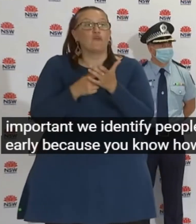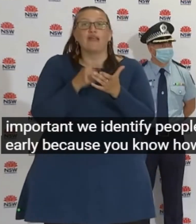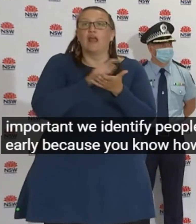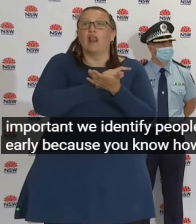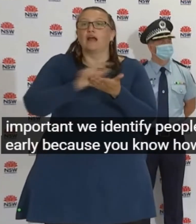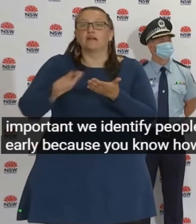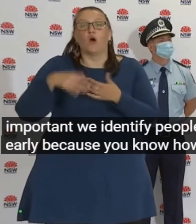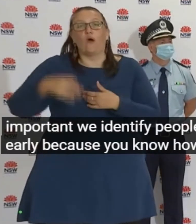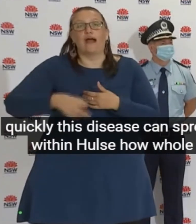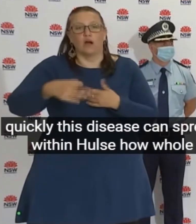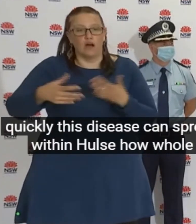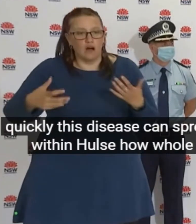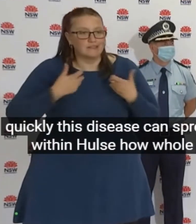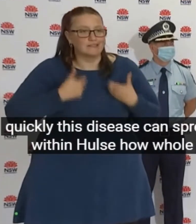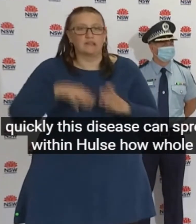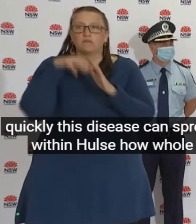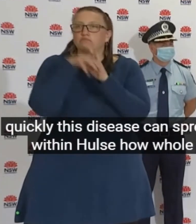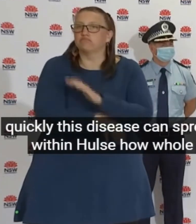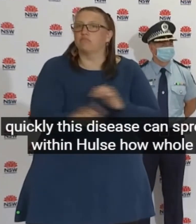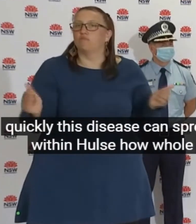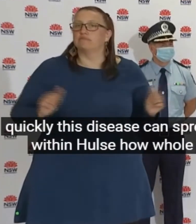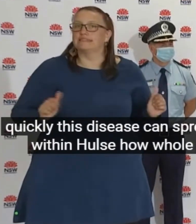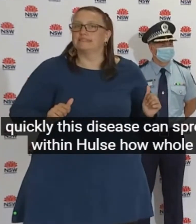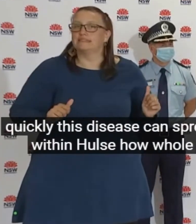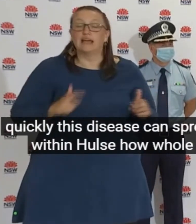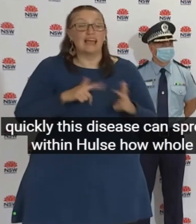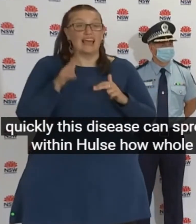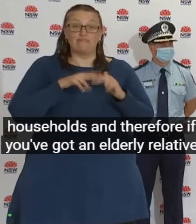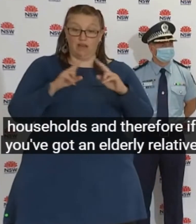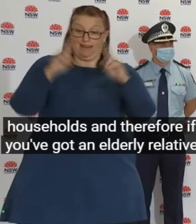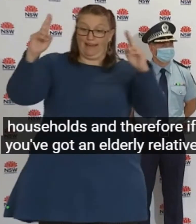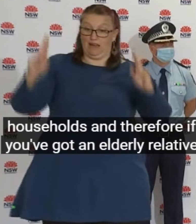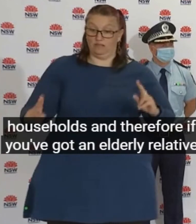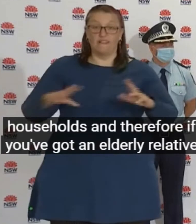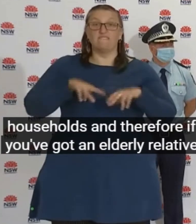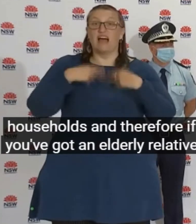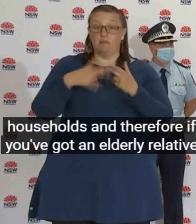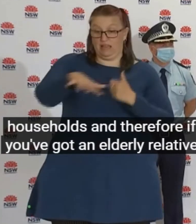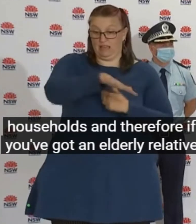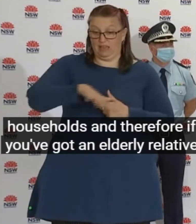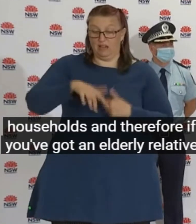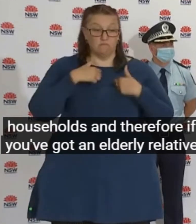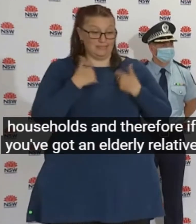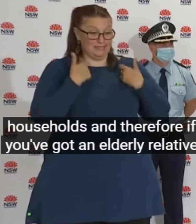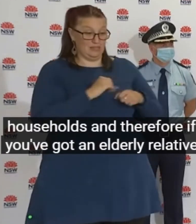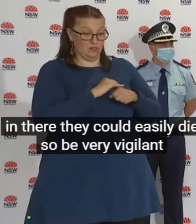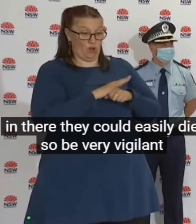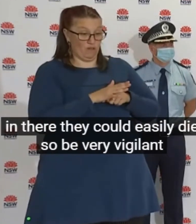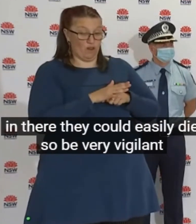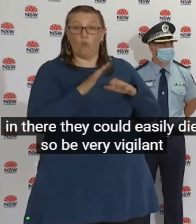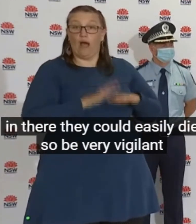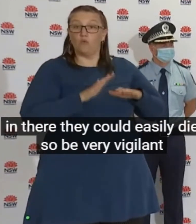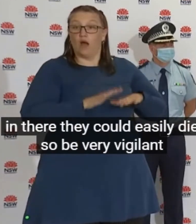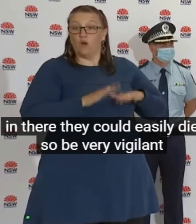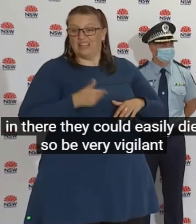households, and therefore, if you've got an elderly relative in there, they could easily die. So be very vigilant. Are people who are dying at